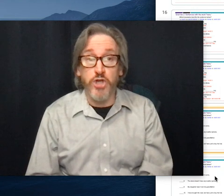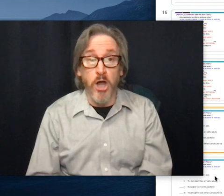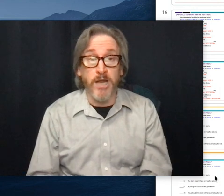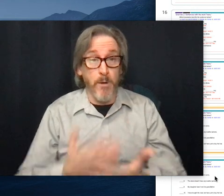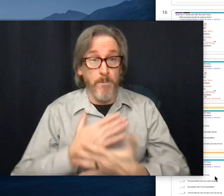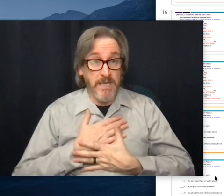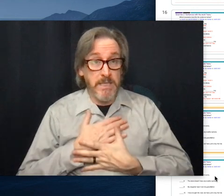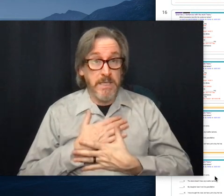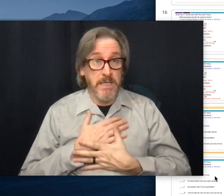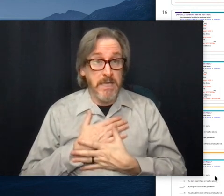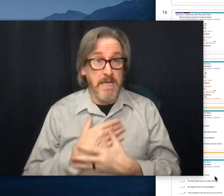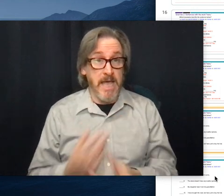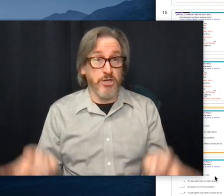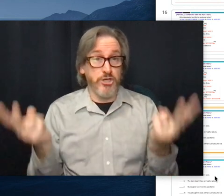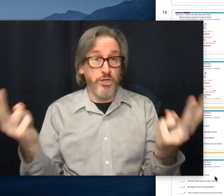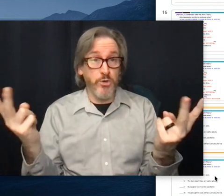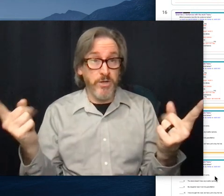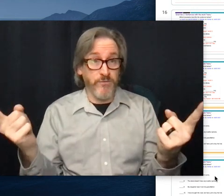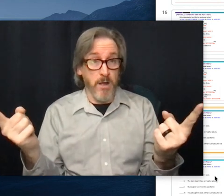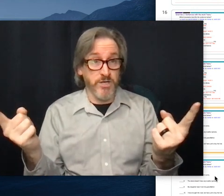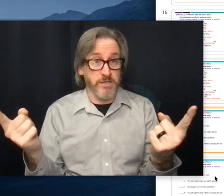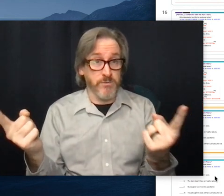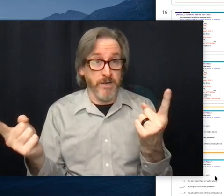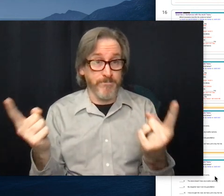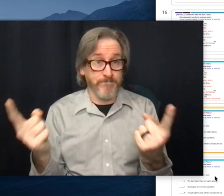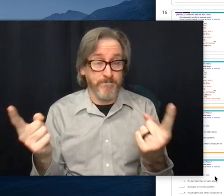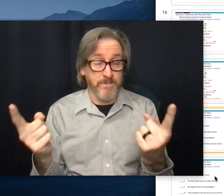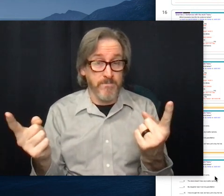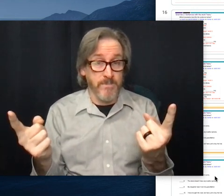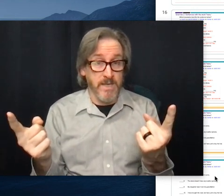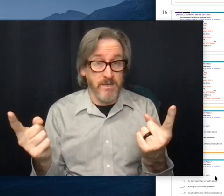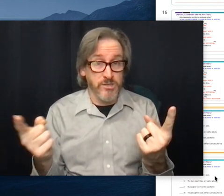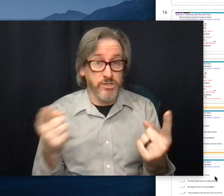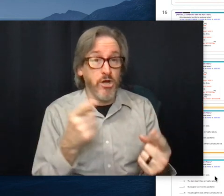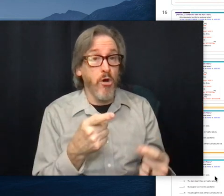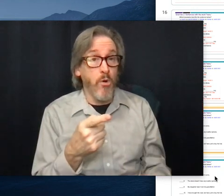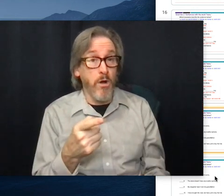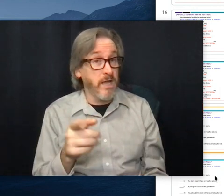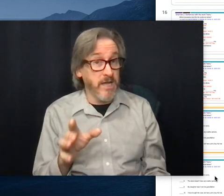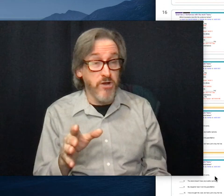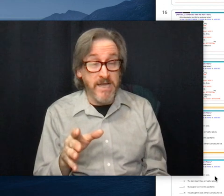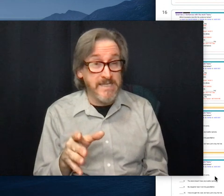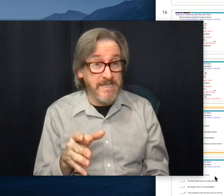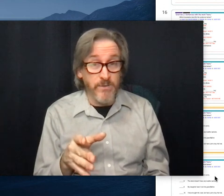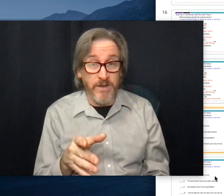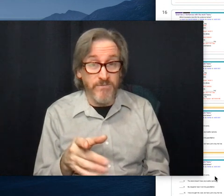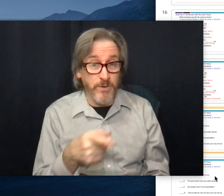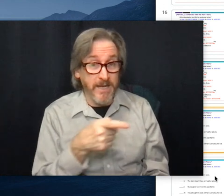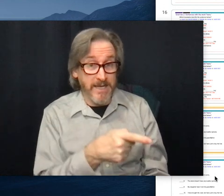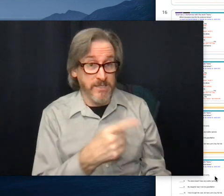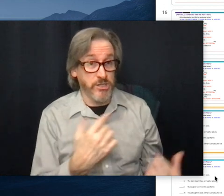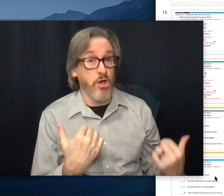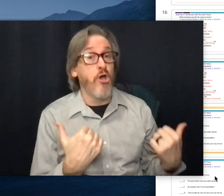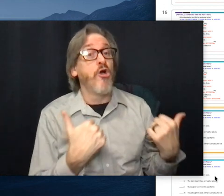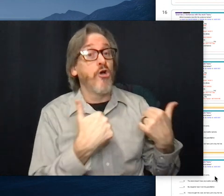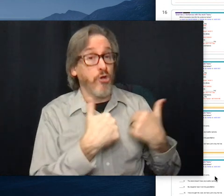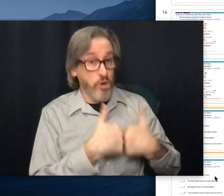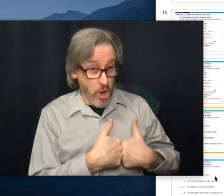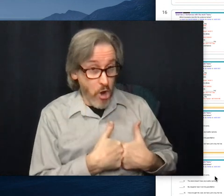So we're talking about me and two different objects, right? So nice, easy way of doing it